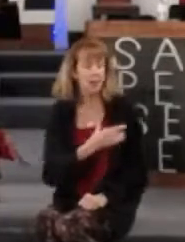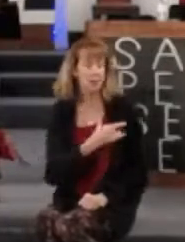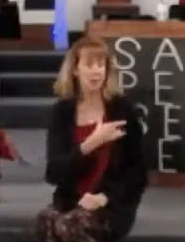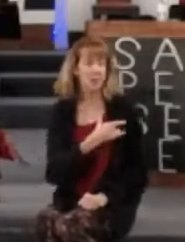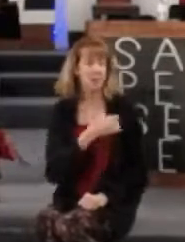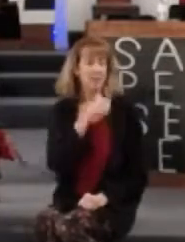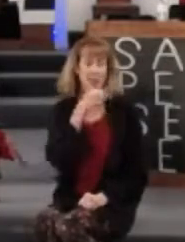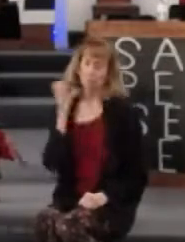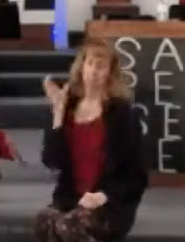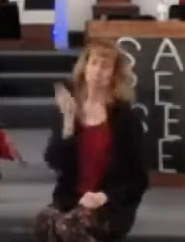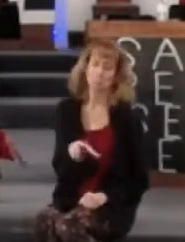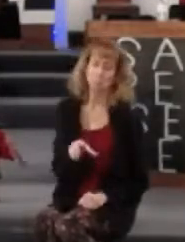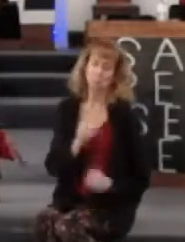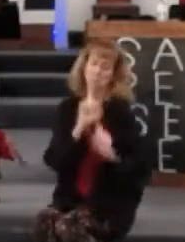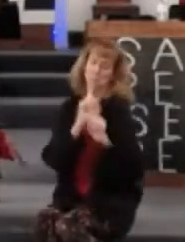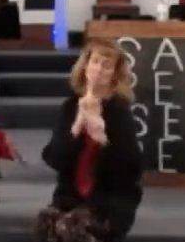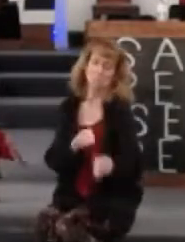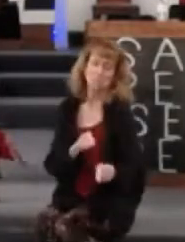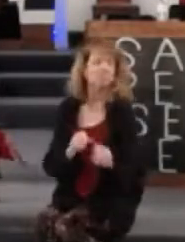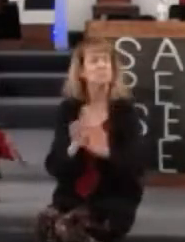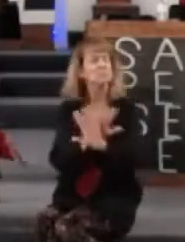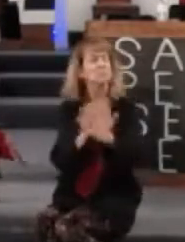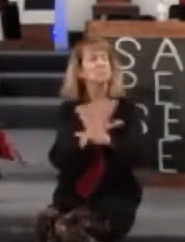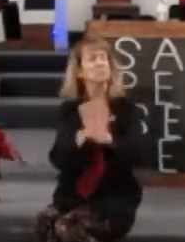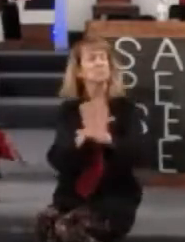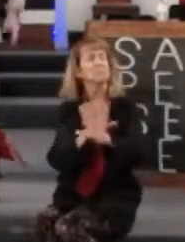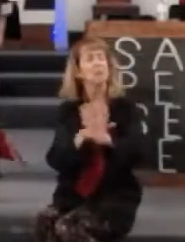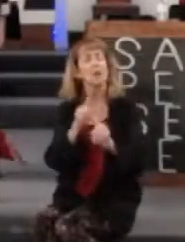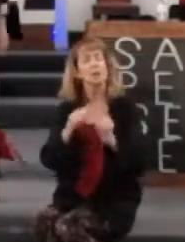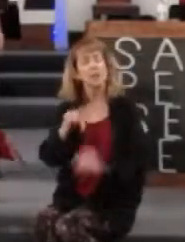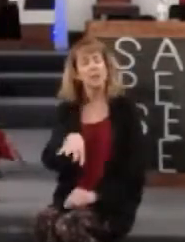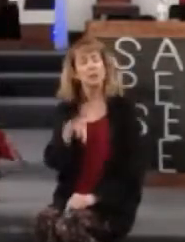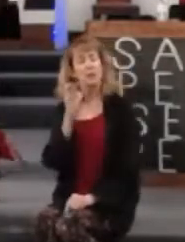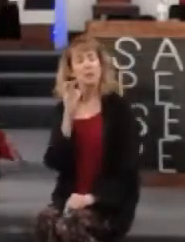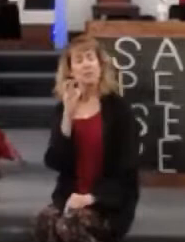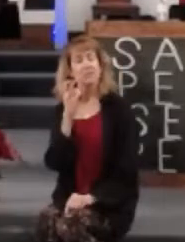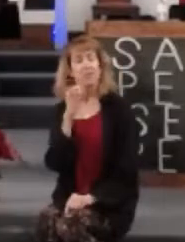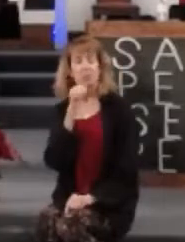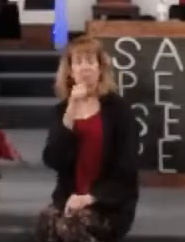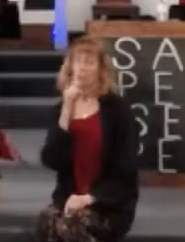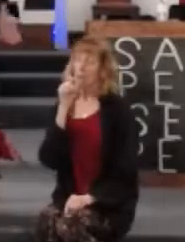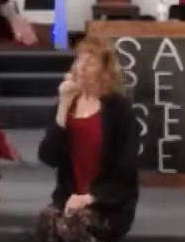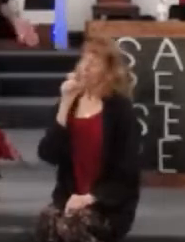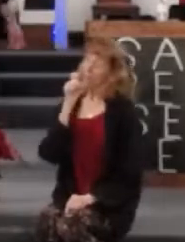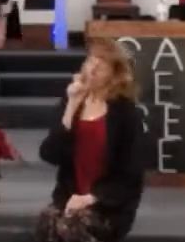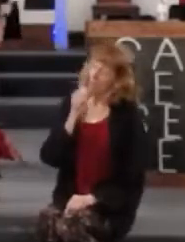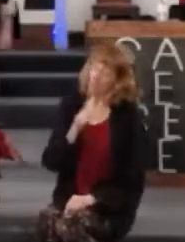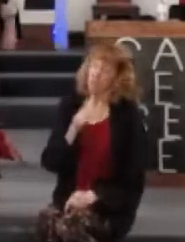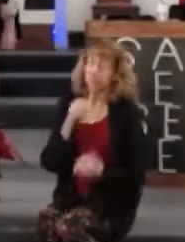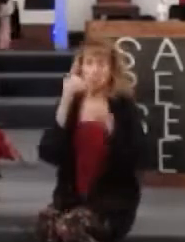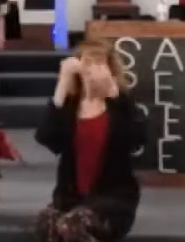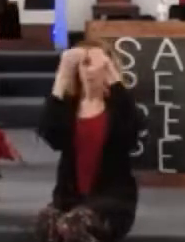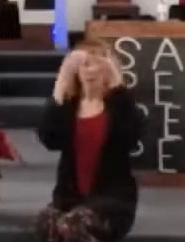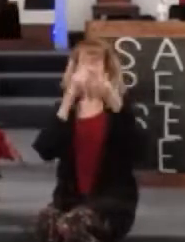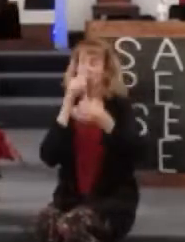words, there's a choice. You don't have to submit. You don't have to